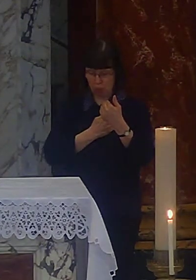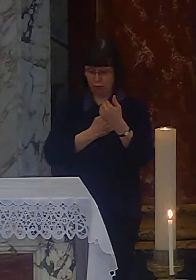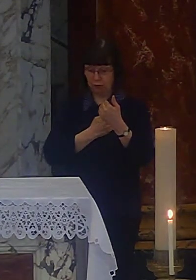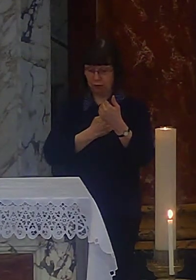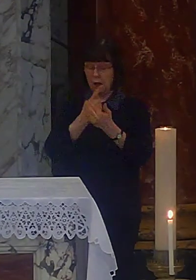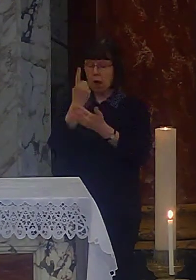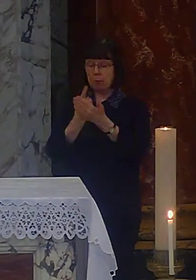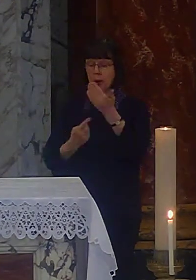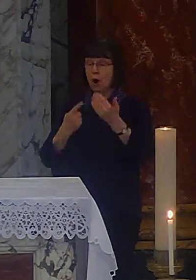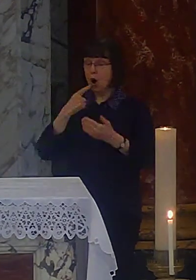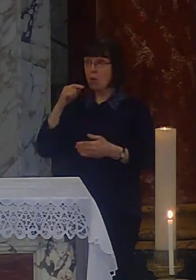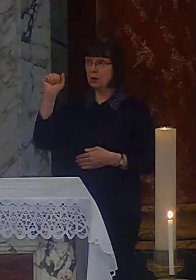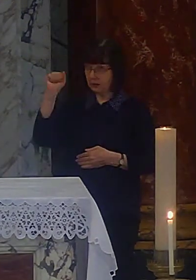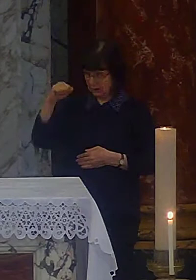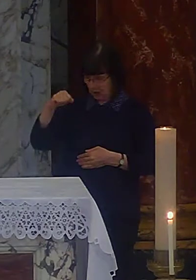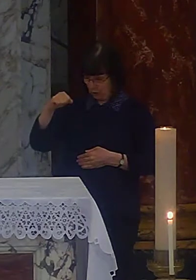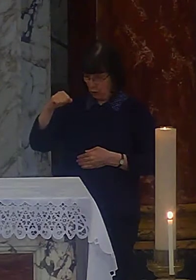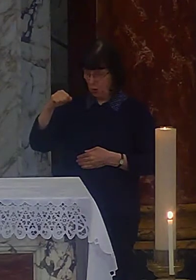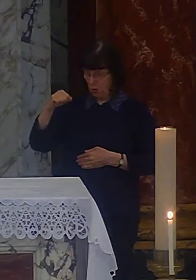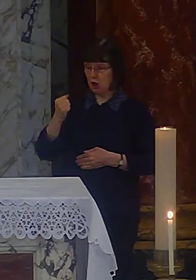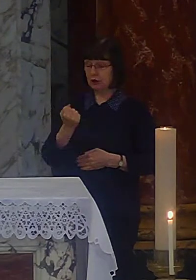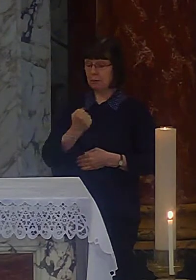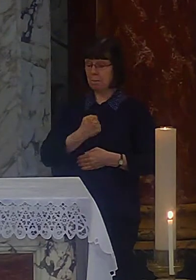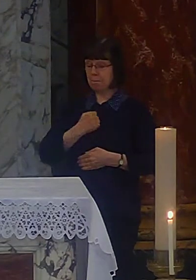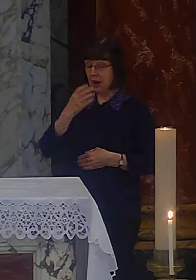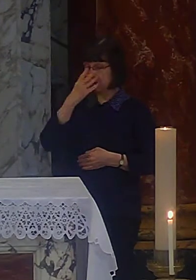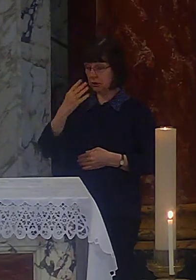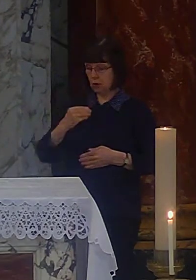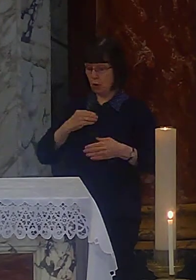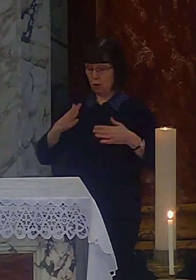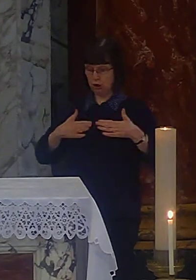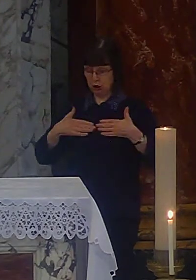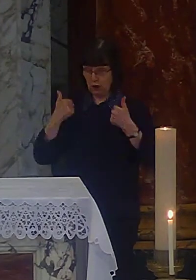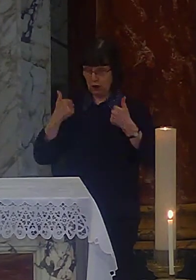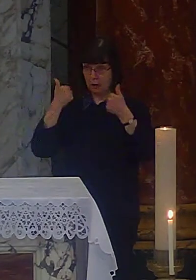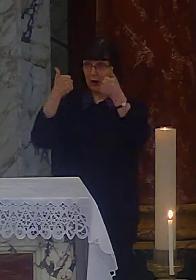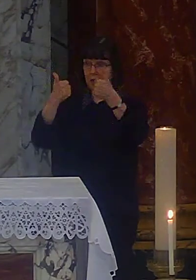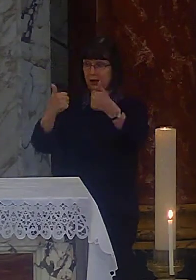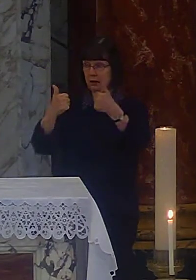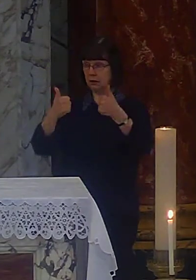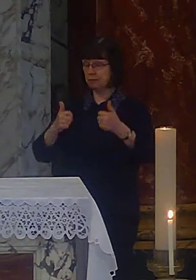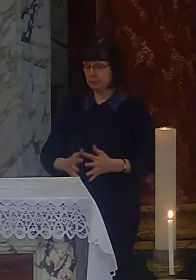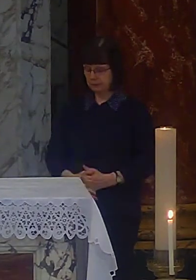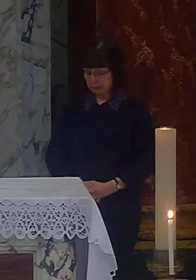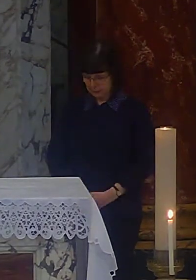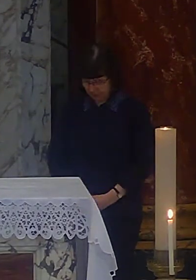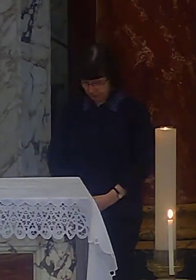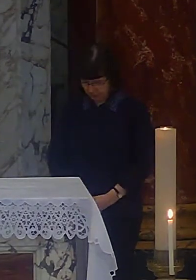roof, but only say the word, and my soul shall be healed.